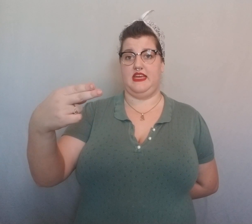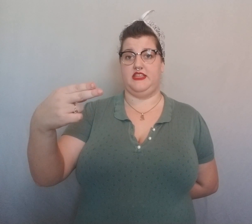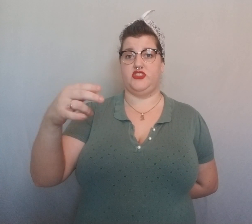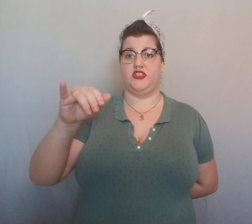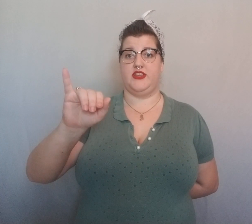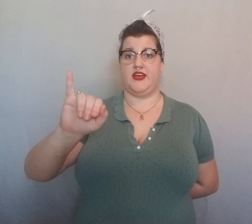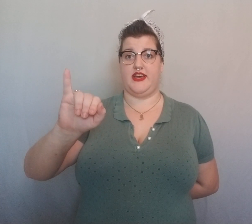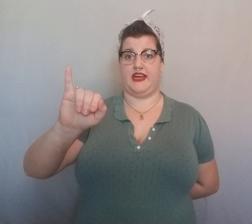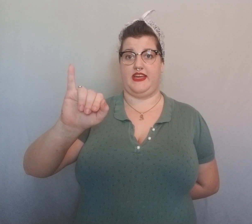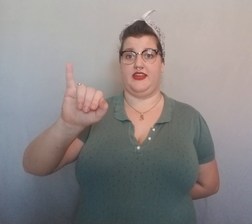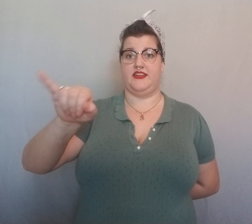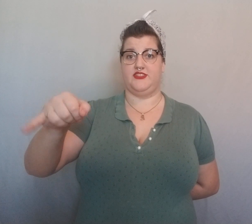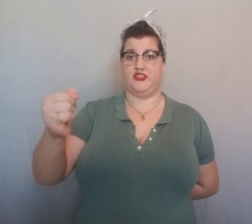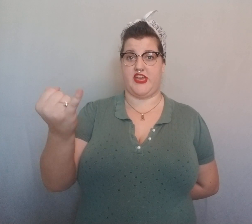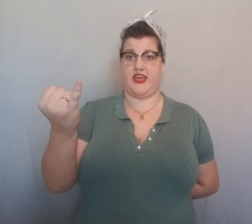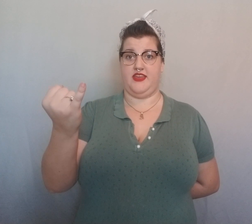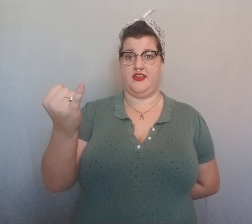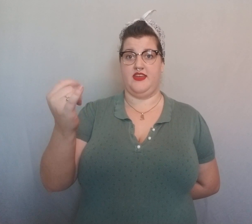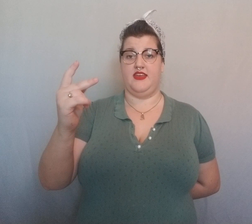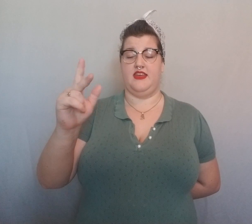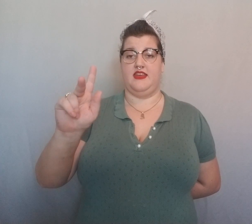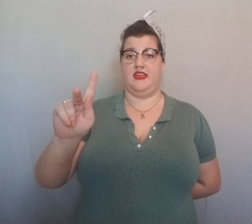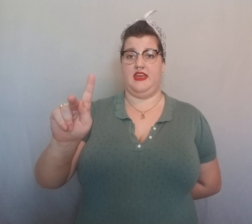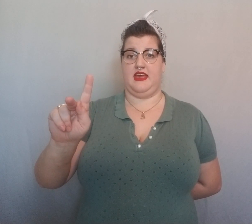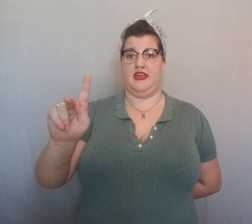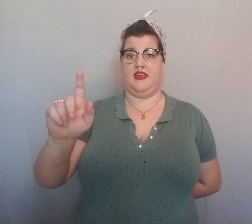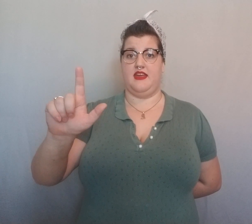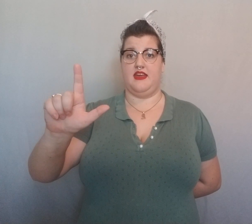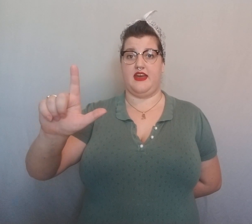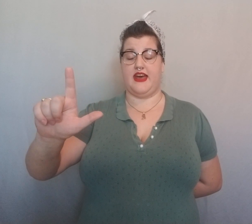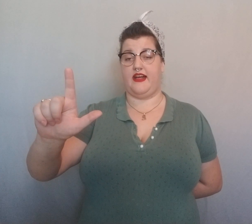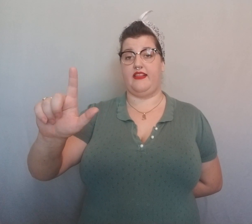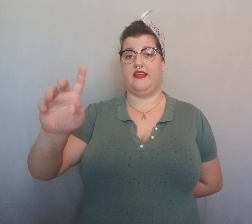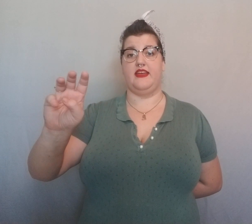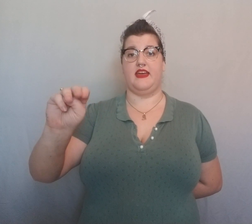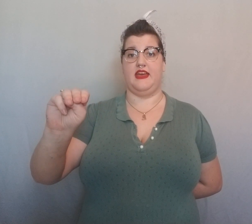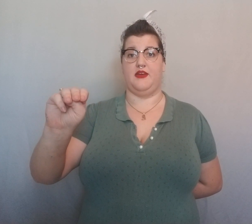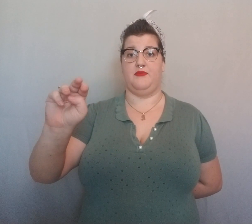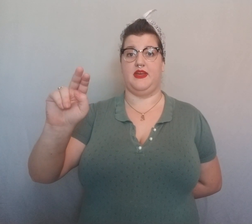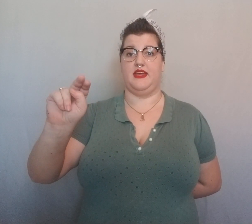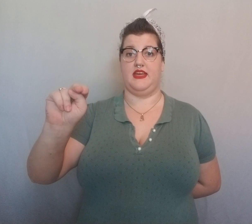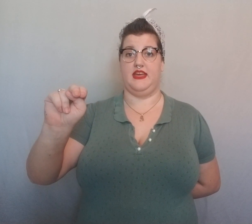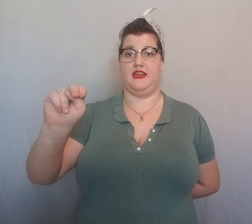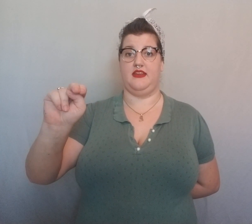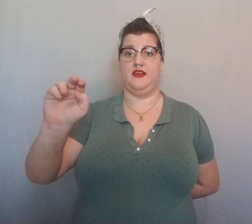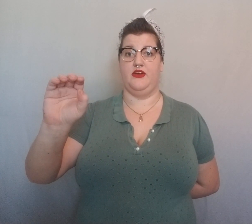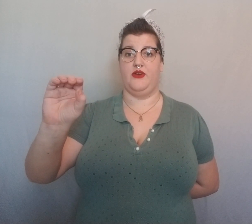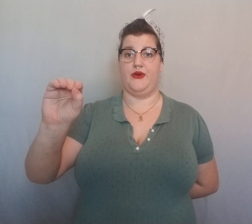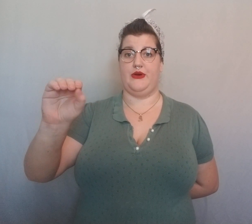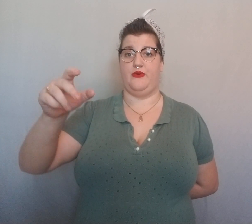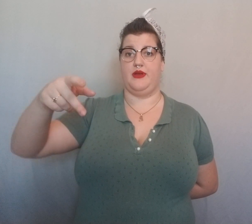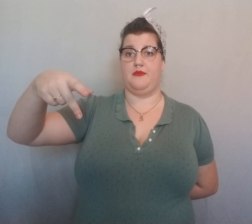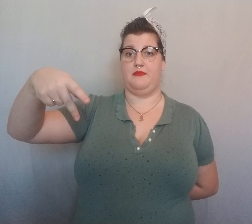H, I, J, K, L, M, N, O,